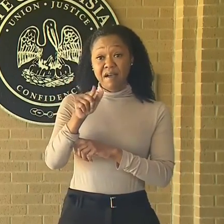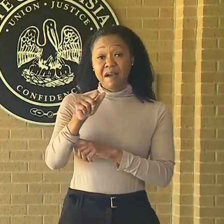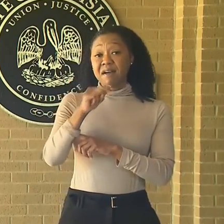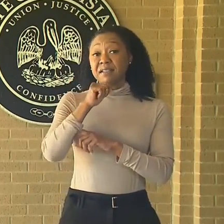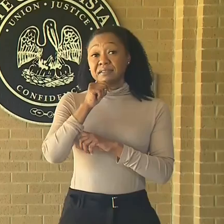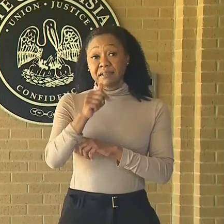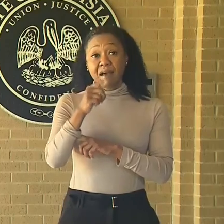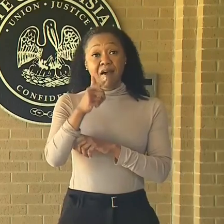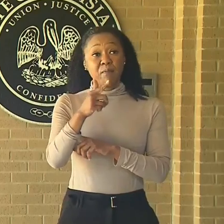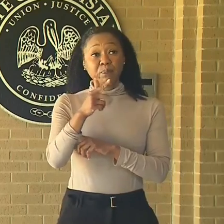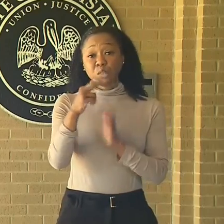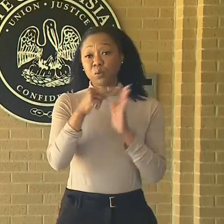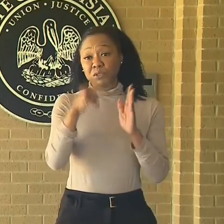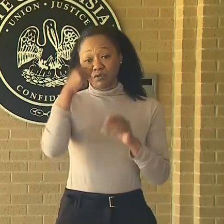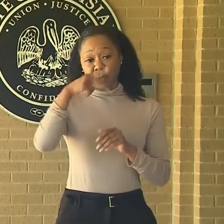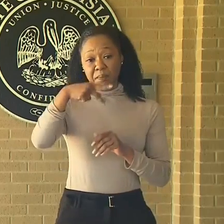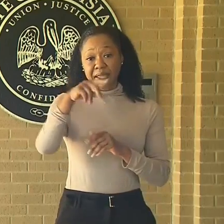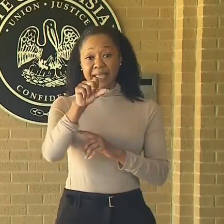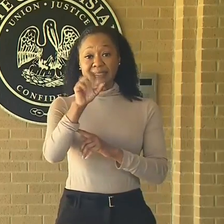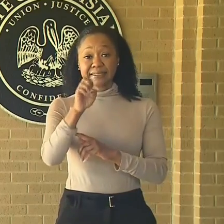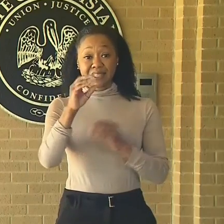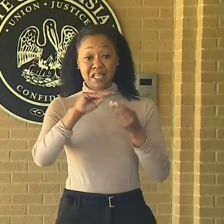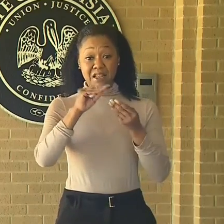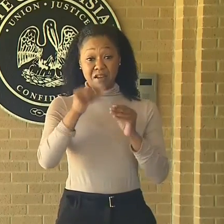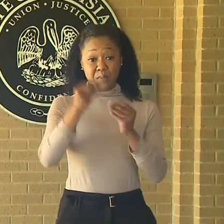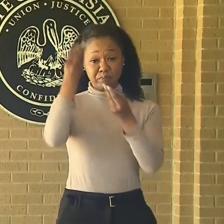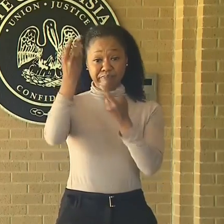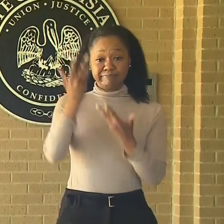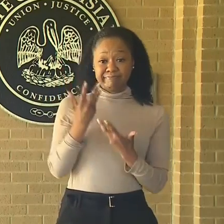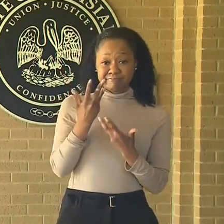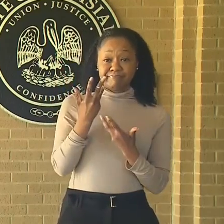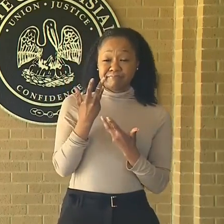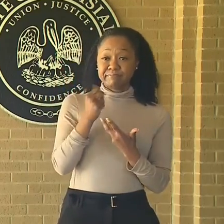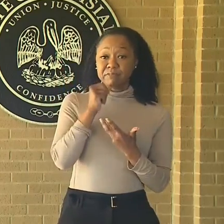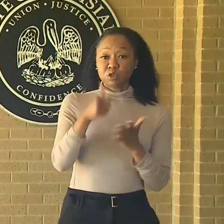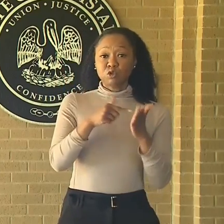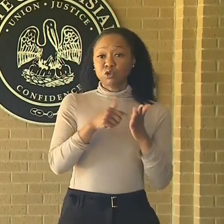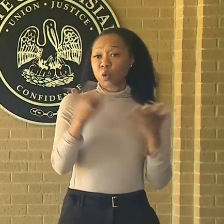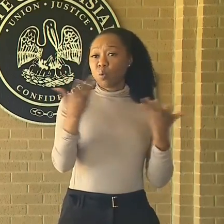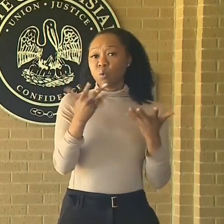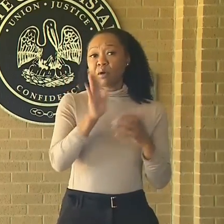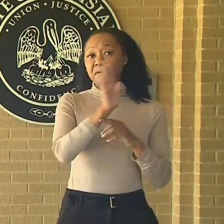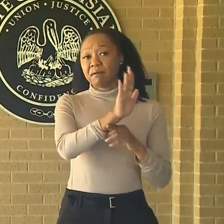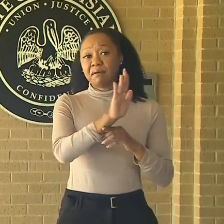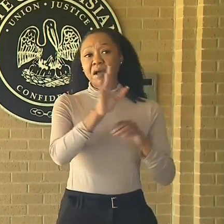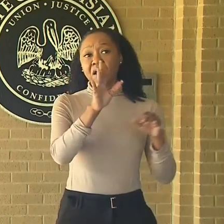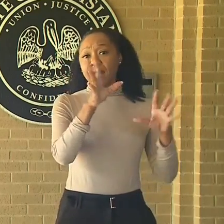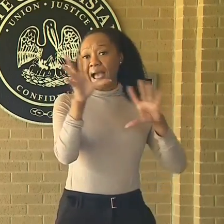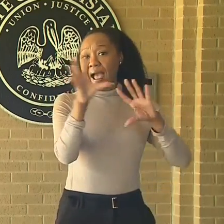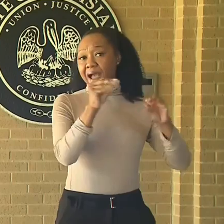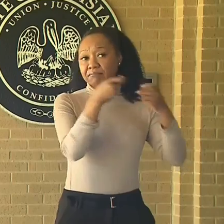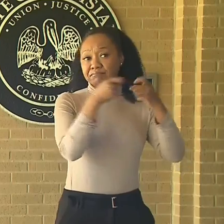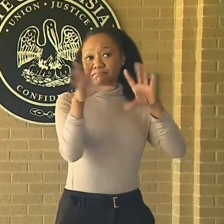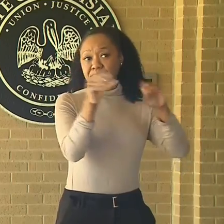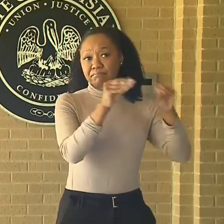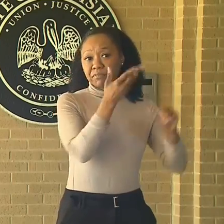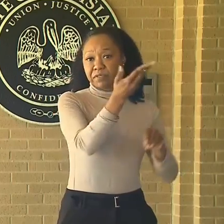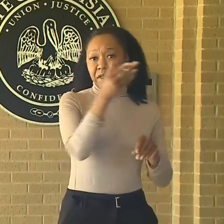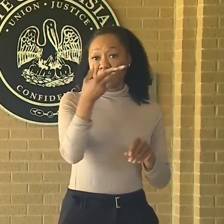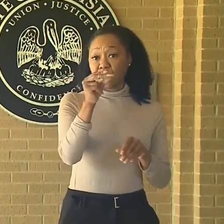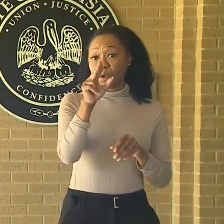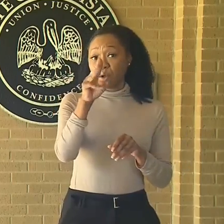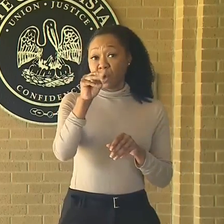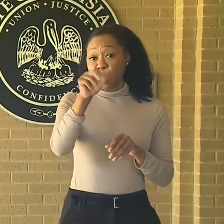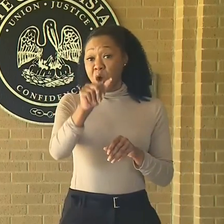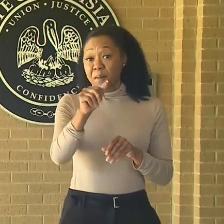PSC, and the numbers that we got today didn't reflect what outages there might be in Houma. Hopefully there aren't